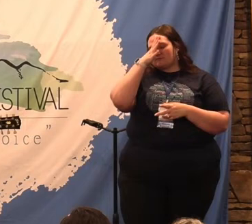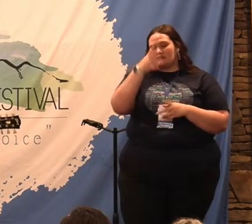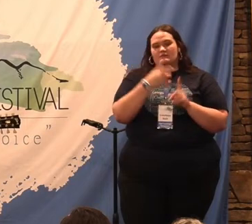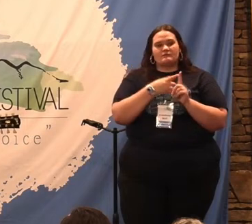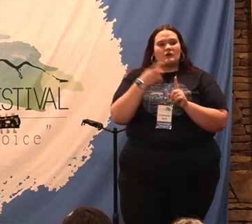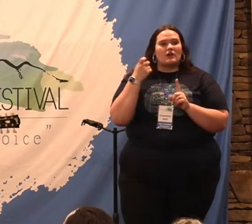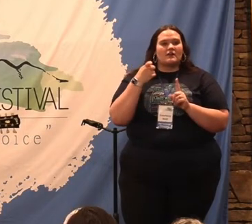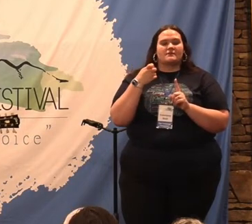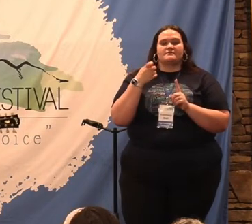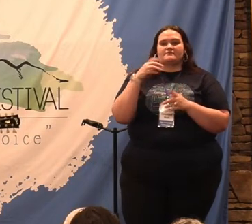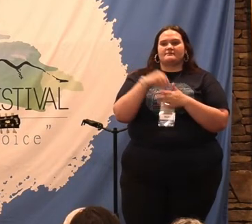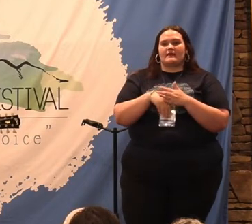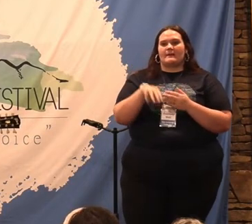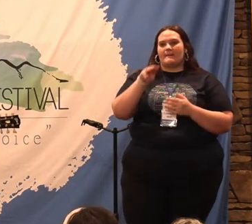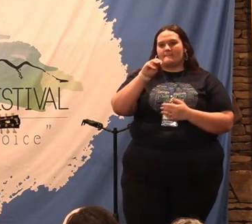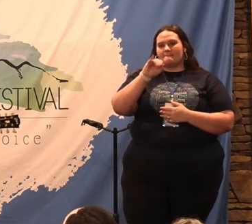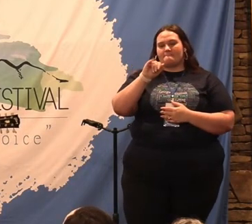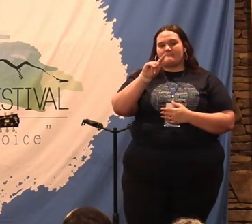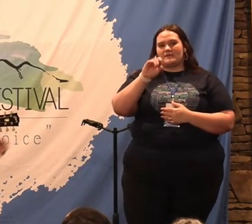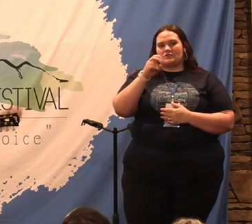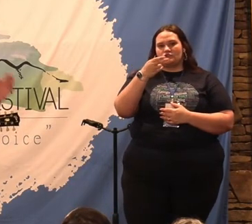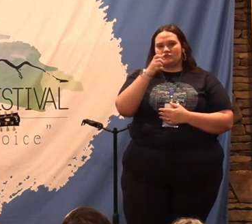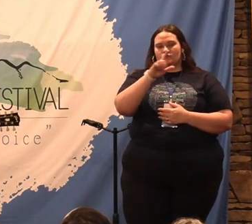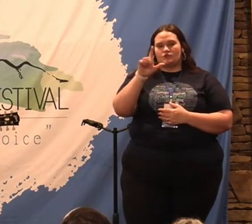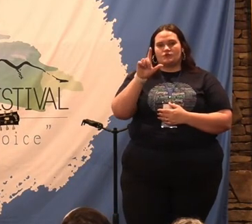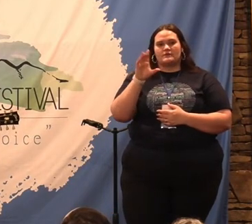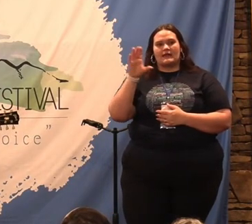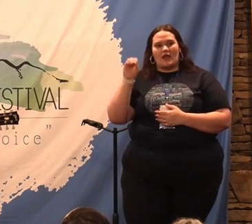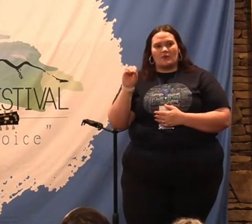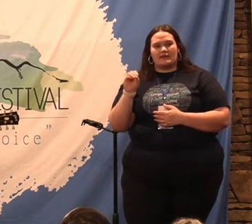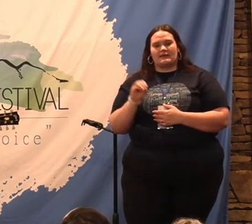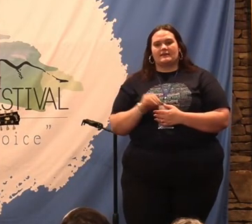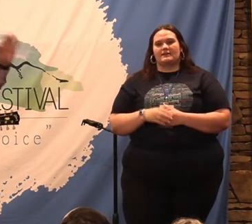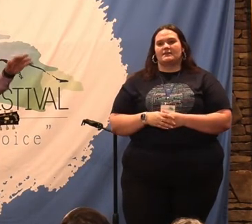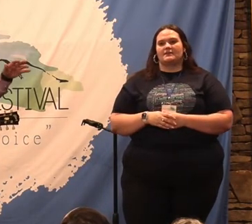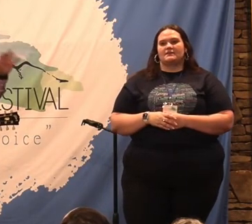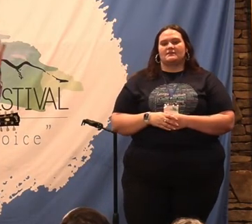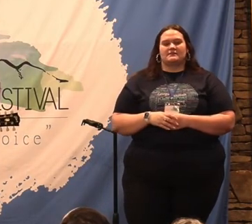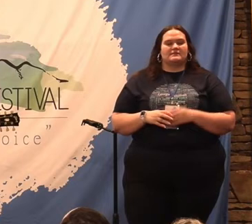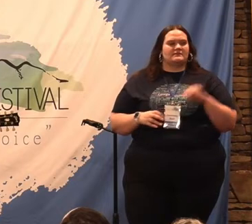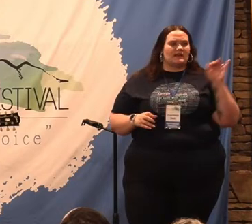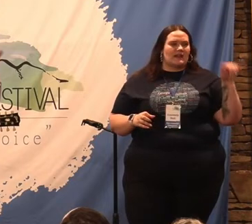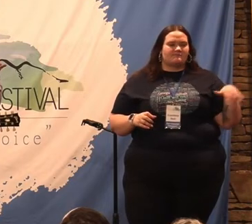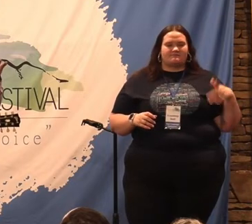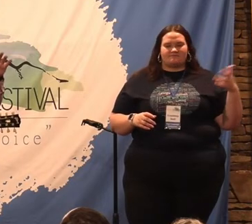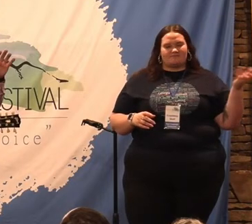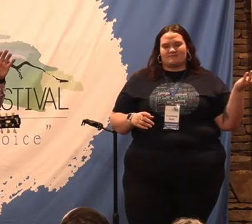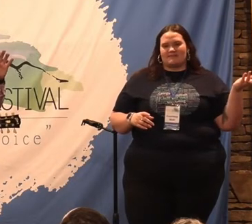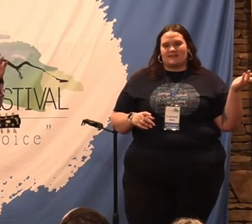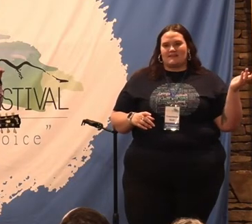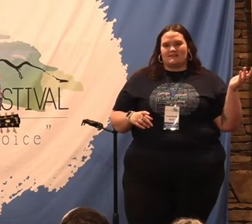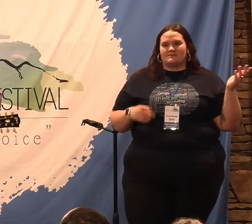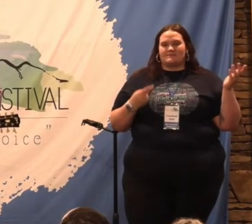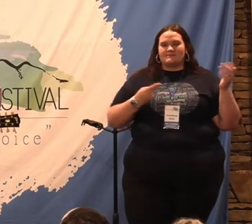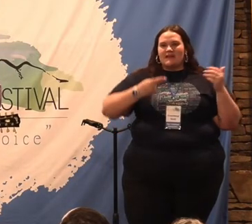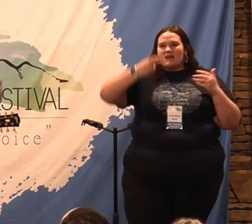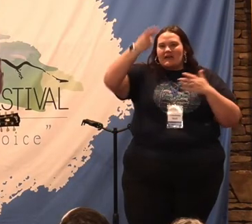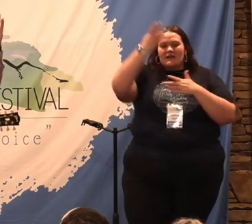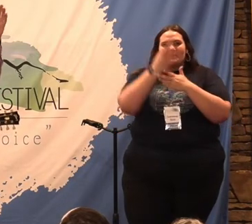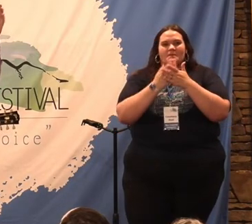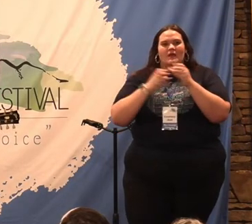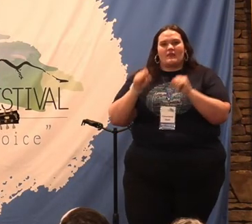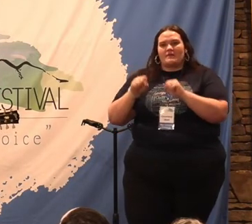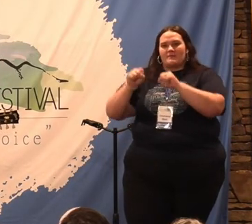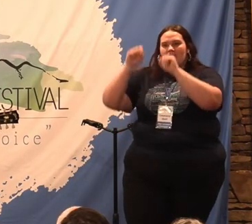up in Mitchell County, if you've ever been up there, that's right up in the steepest part of the mountains up there, up where